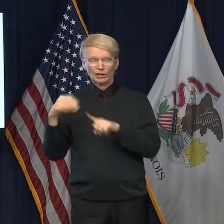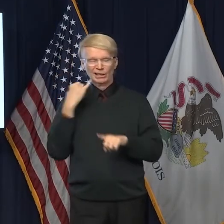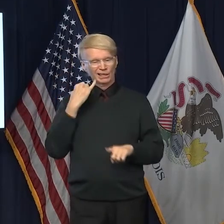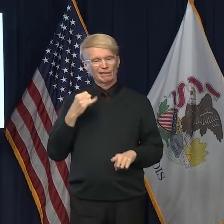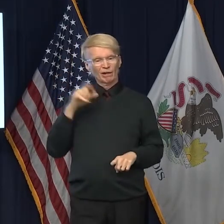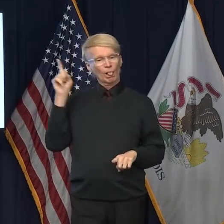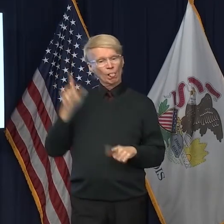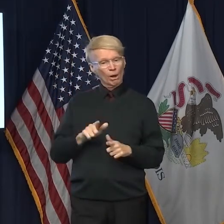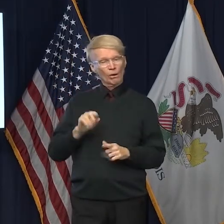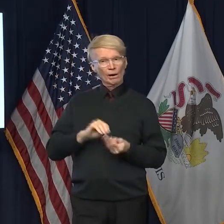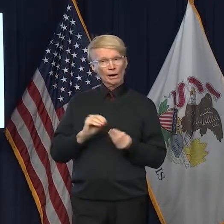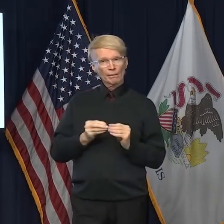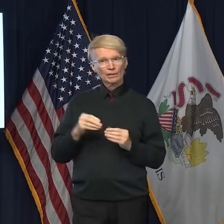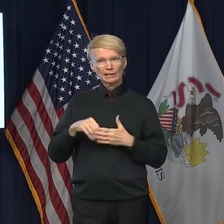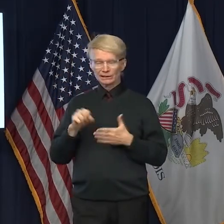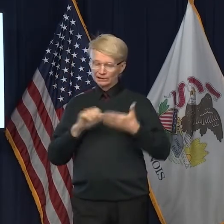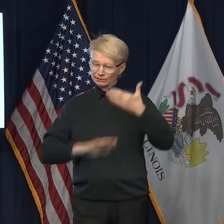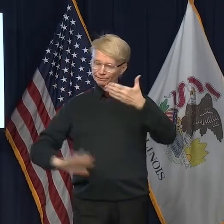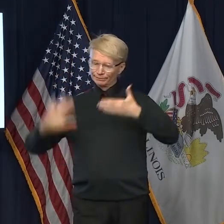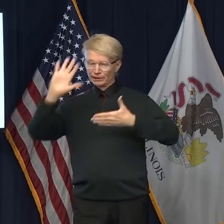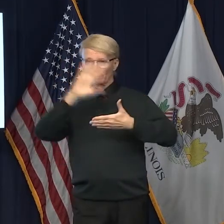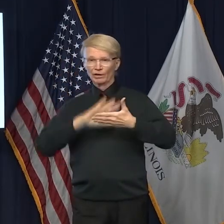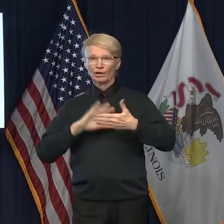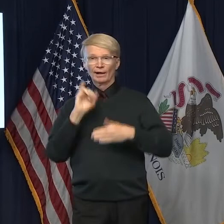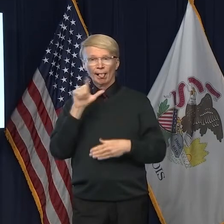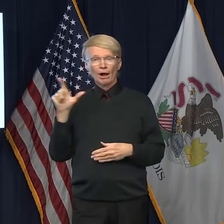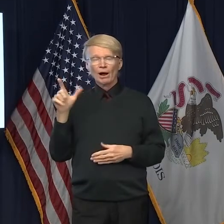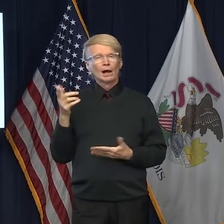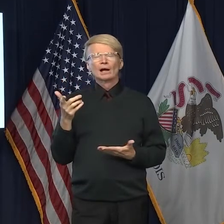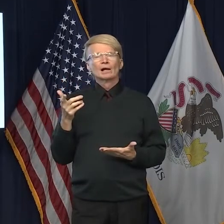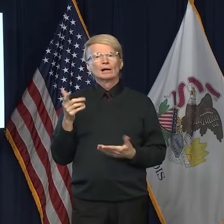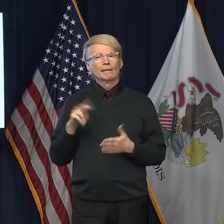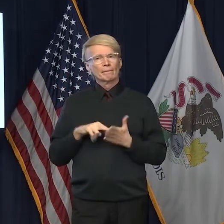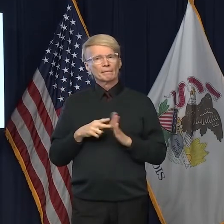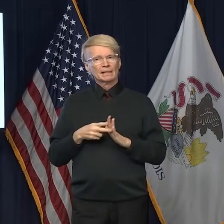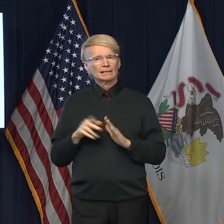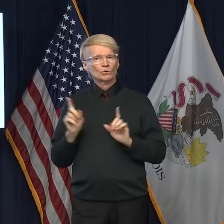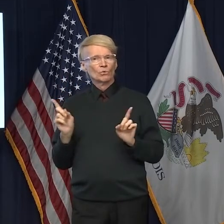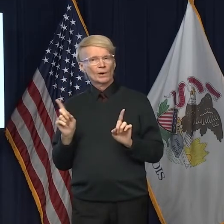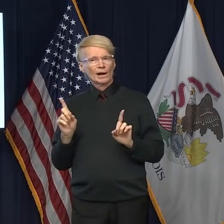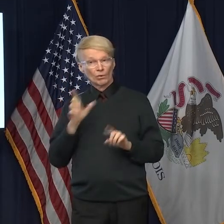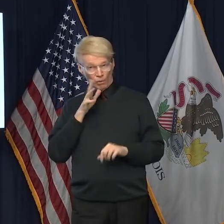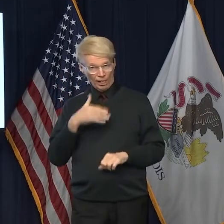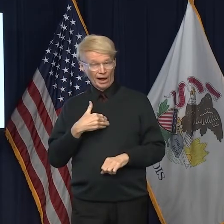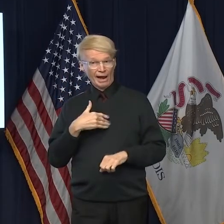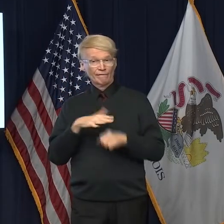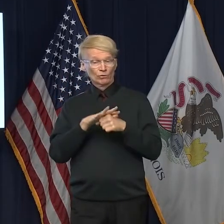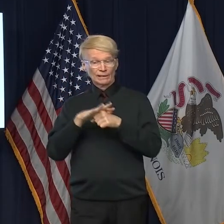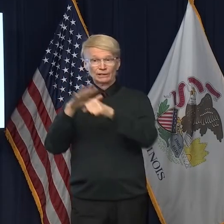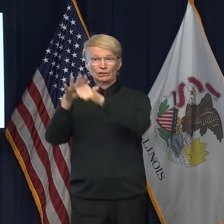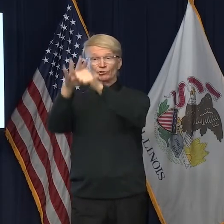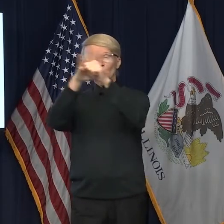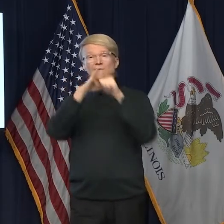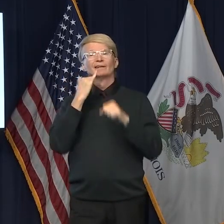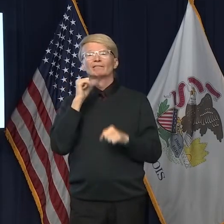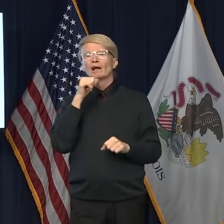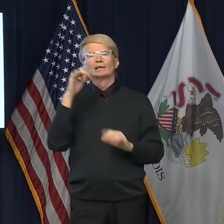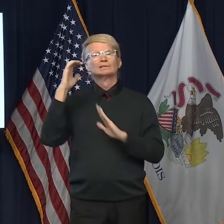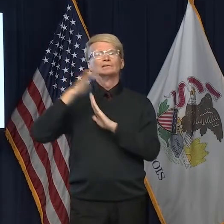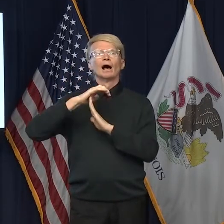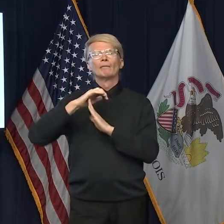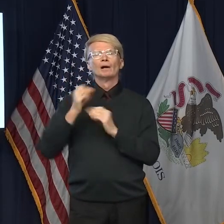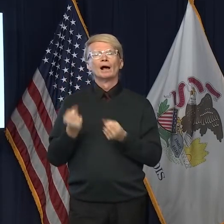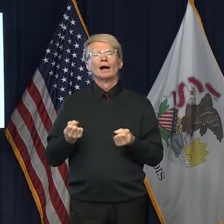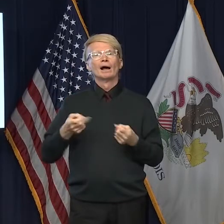top 50 counties, but are where the sick people get treated. Will regional site staff get vaccinated even if they are not in the 50 top counties?